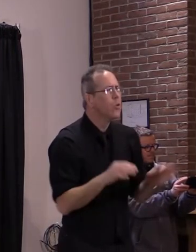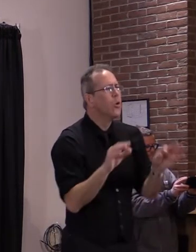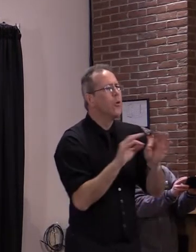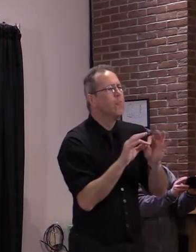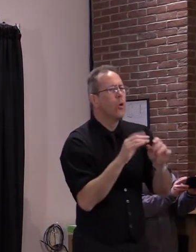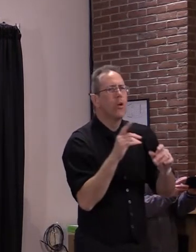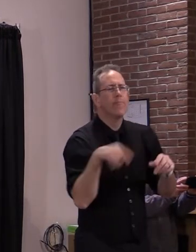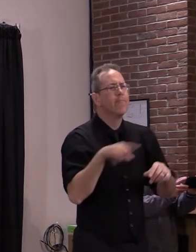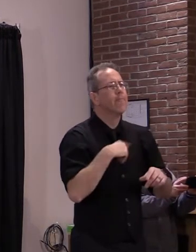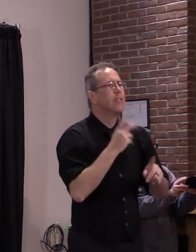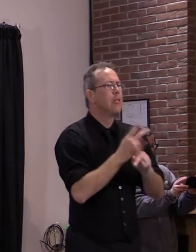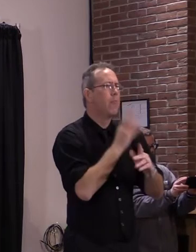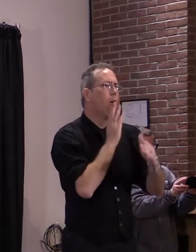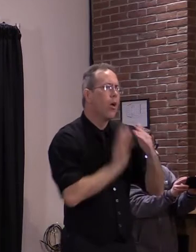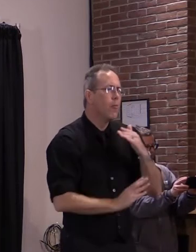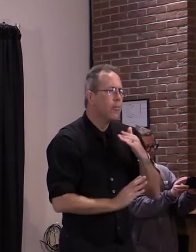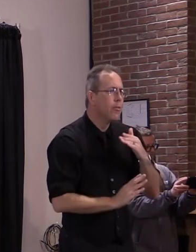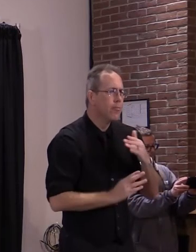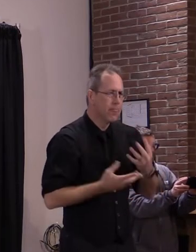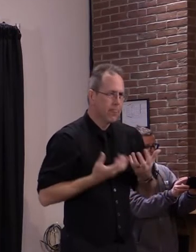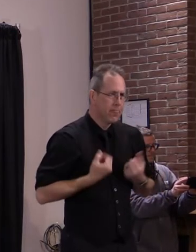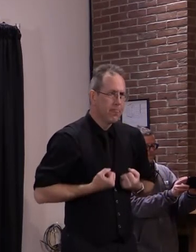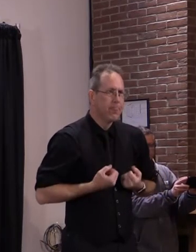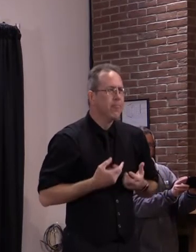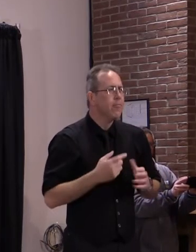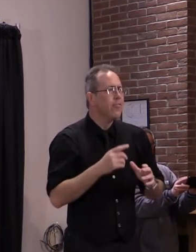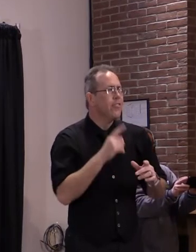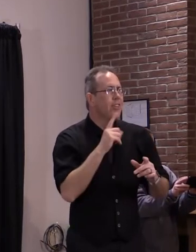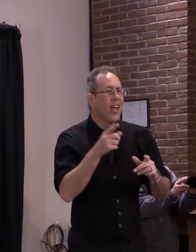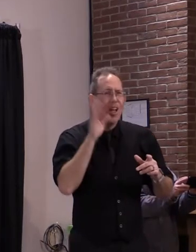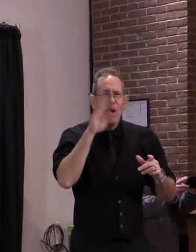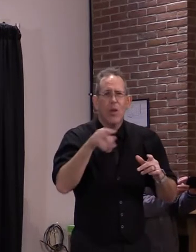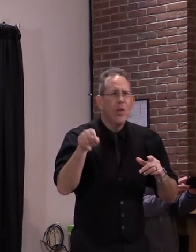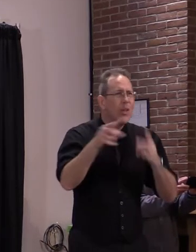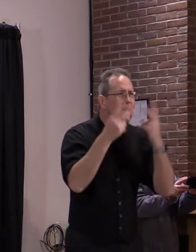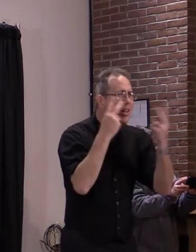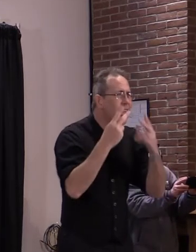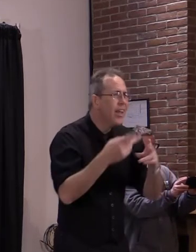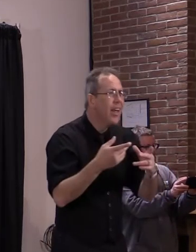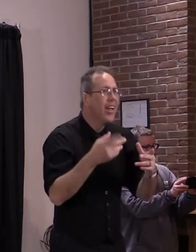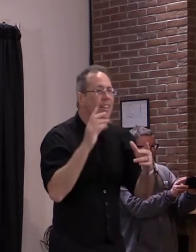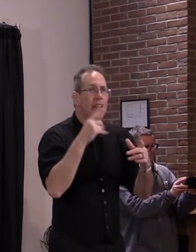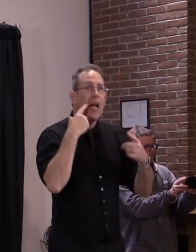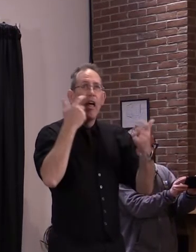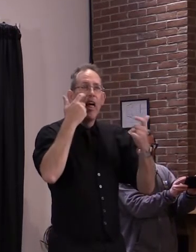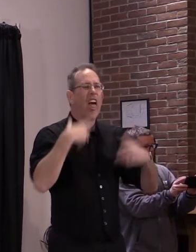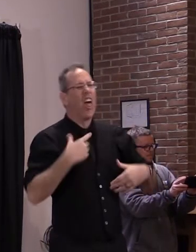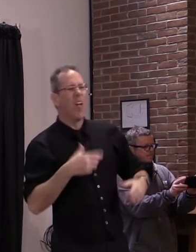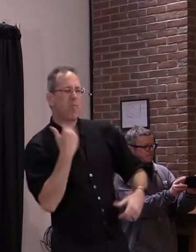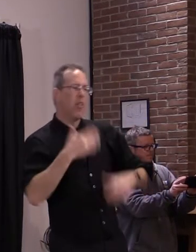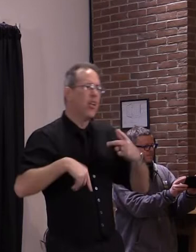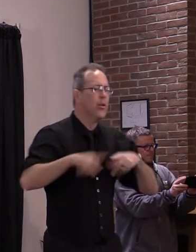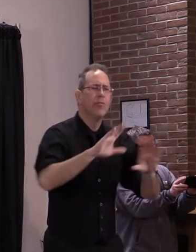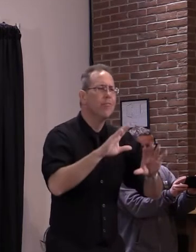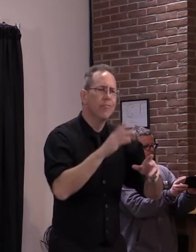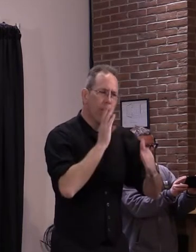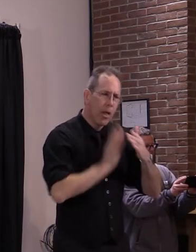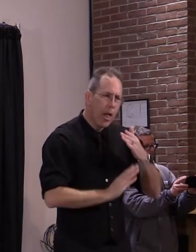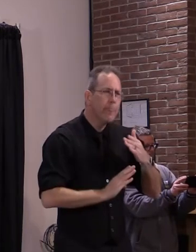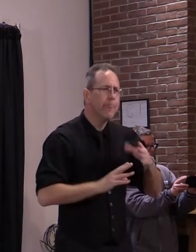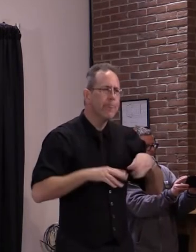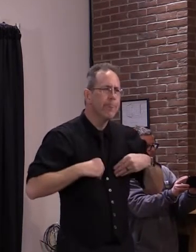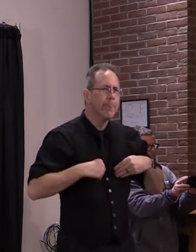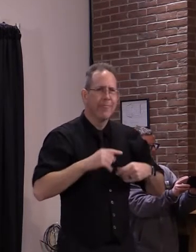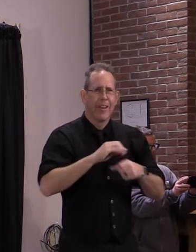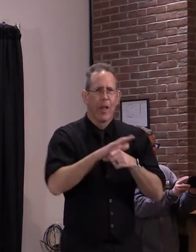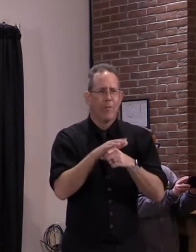revitalization and get ourselves pointed in the right direction and hopefully with some unity and